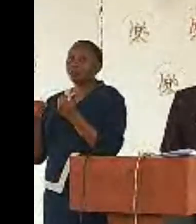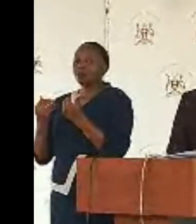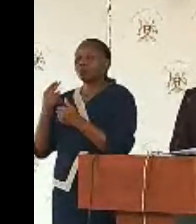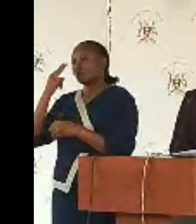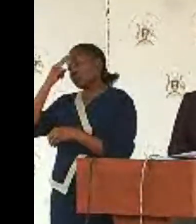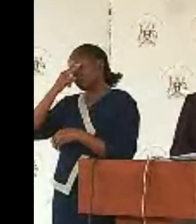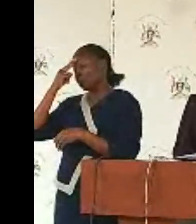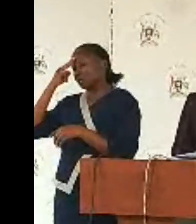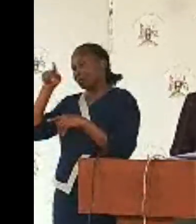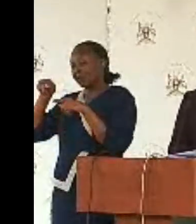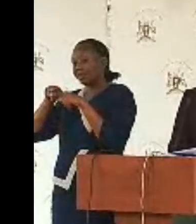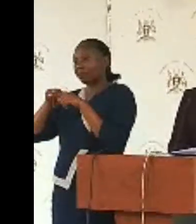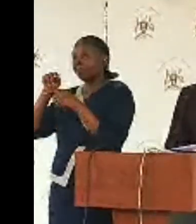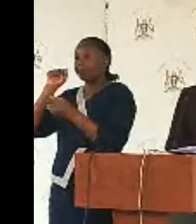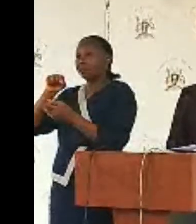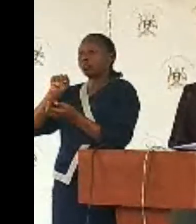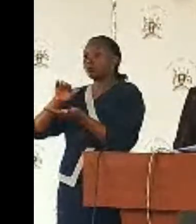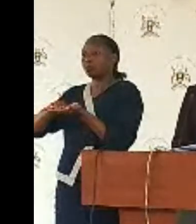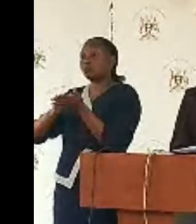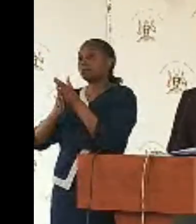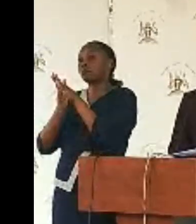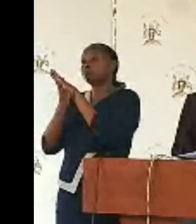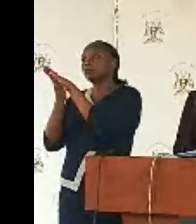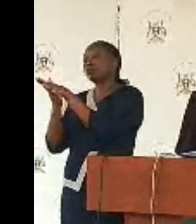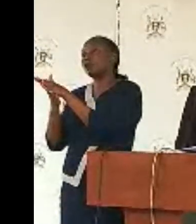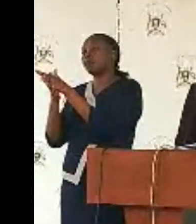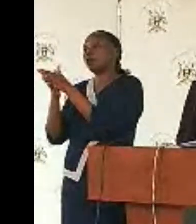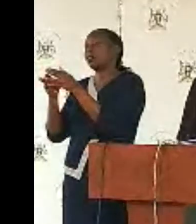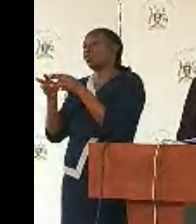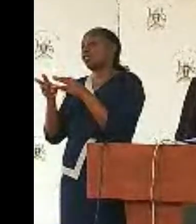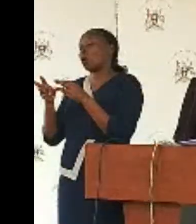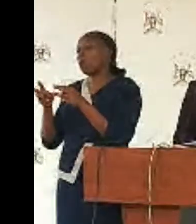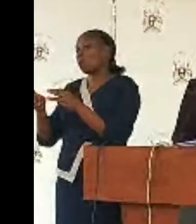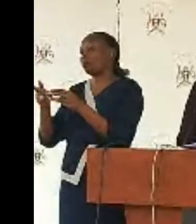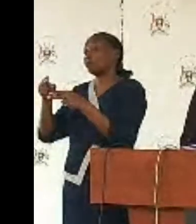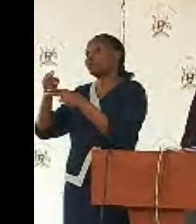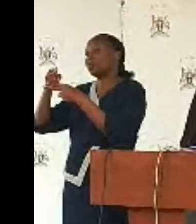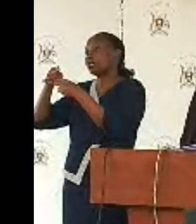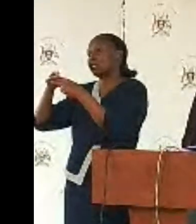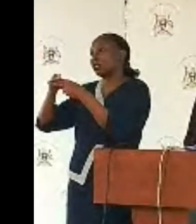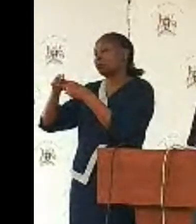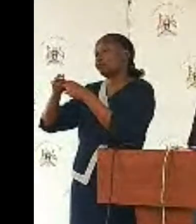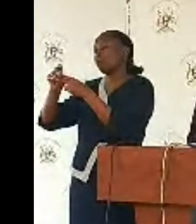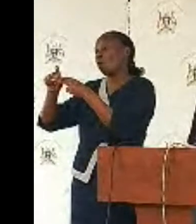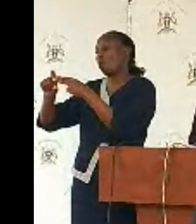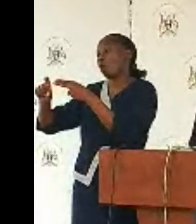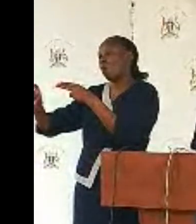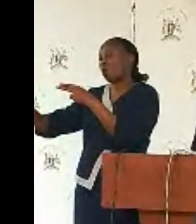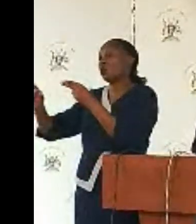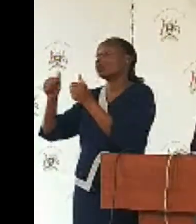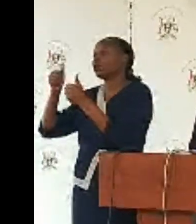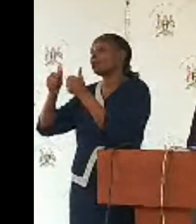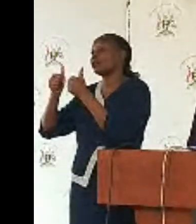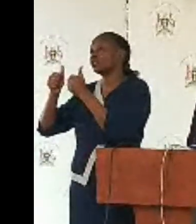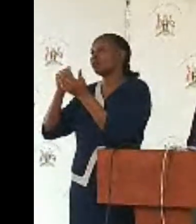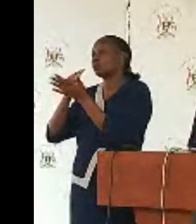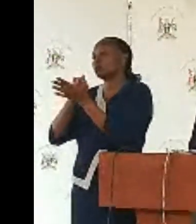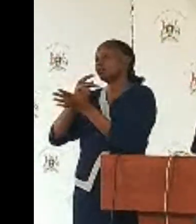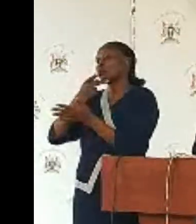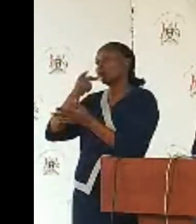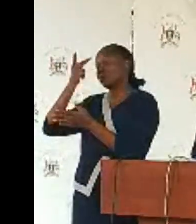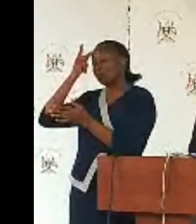Abayizi bano balina okuwaayo era n'engeri amannya gye gasengetebwamu, kubanga emirundi mingi abazadde bakomawo ate